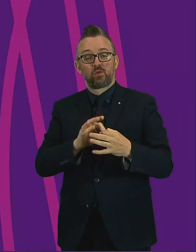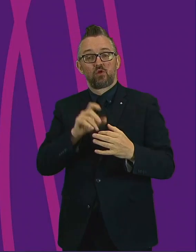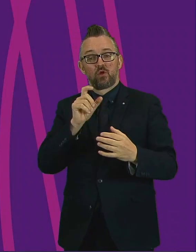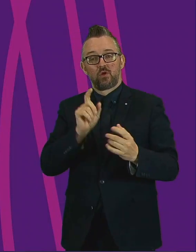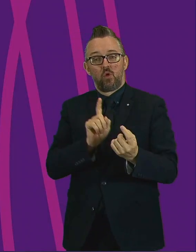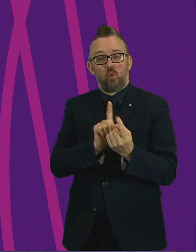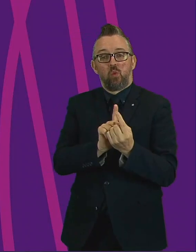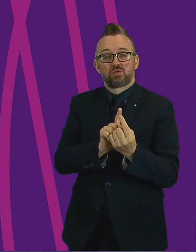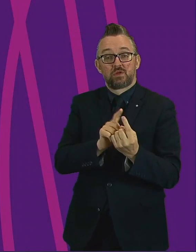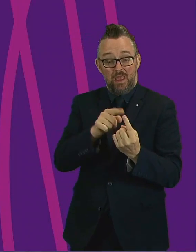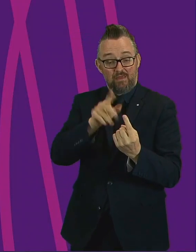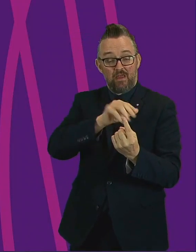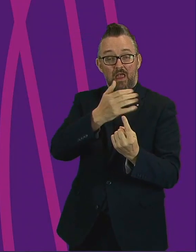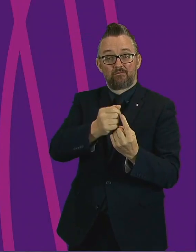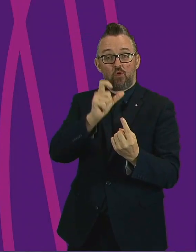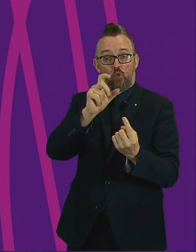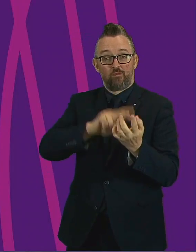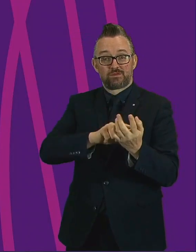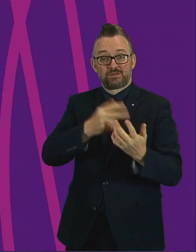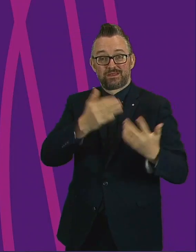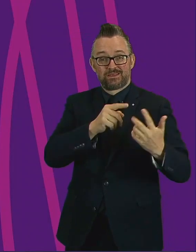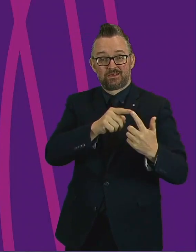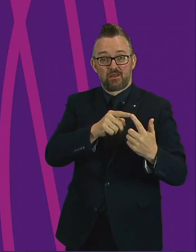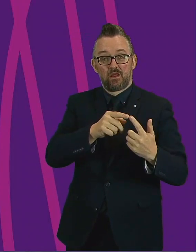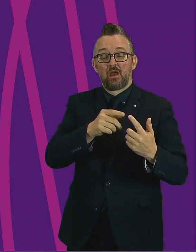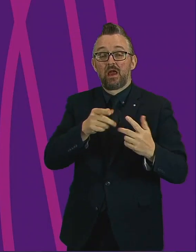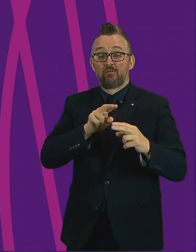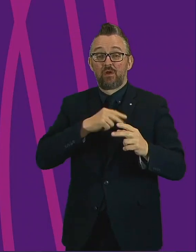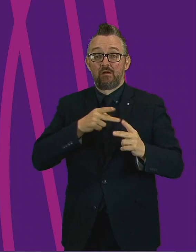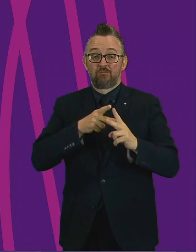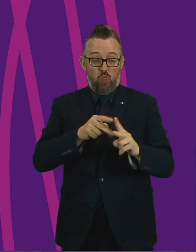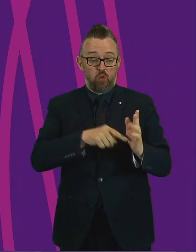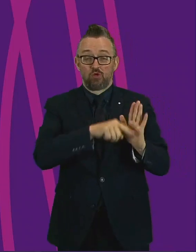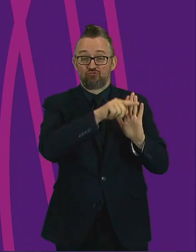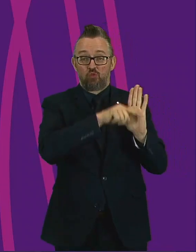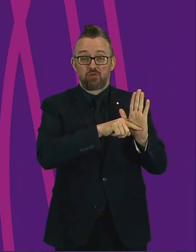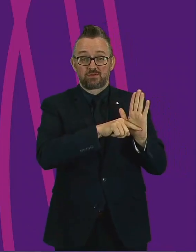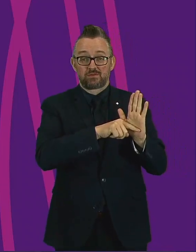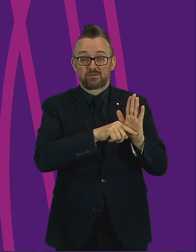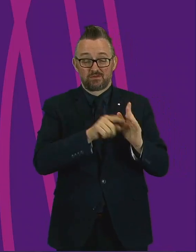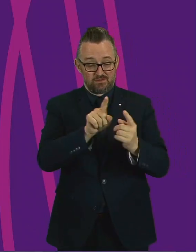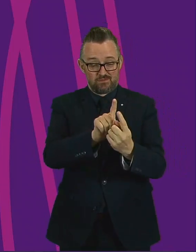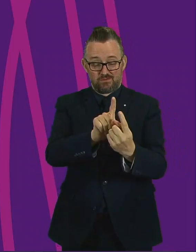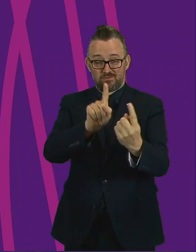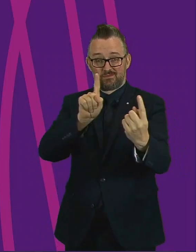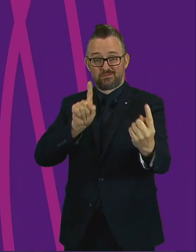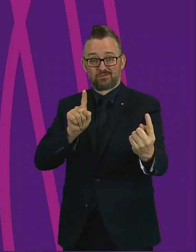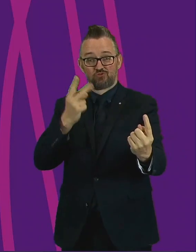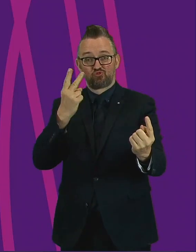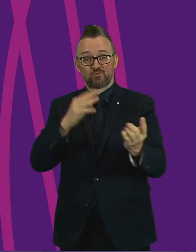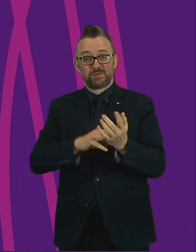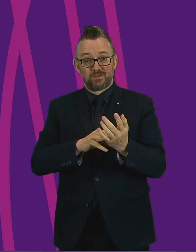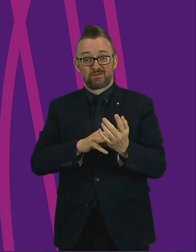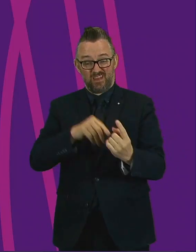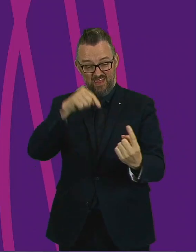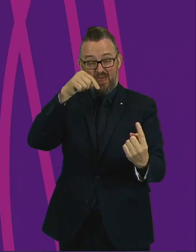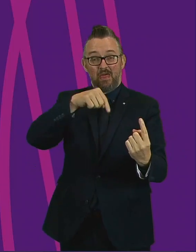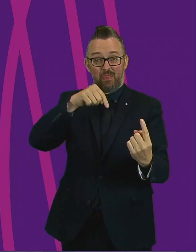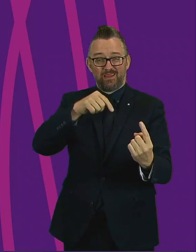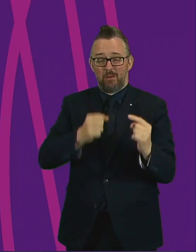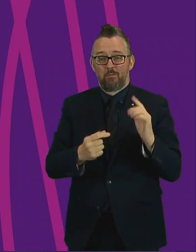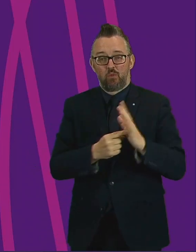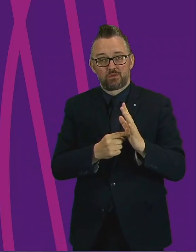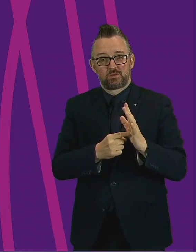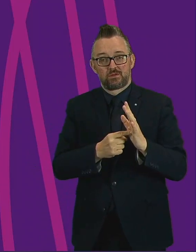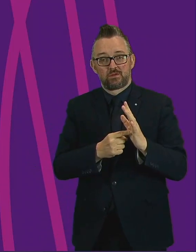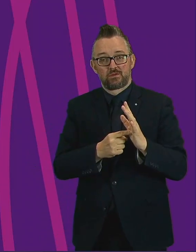somebody with coronavirus if we are abiding by the physical distancing guidelines, if we're staying at least 2 metres apart from other